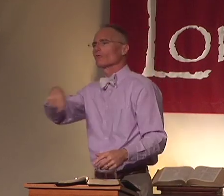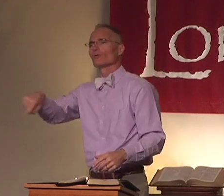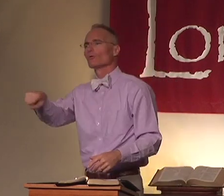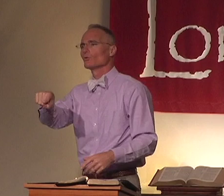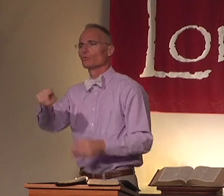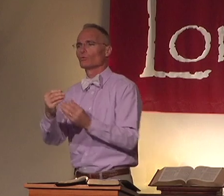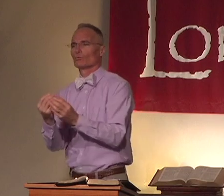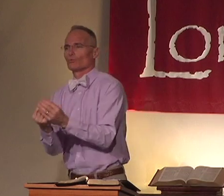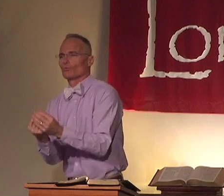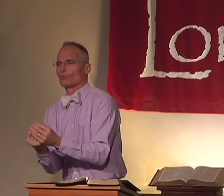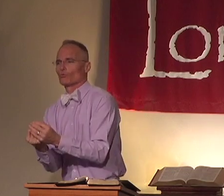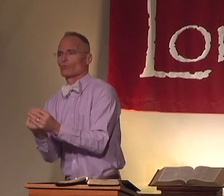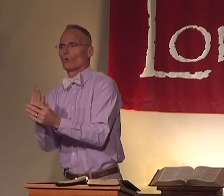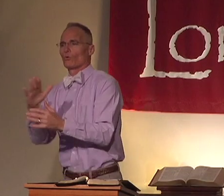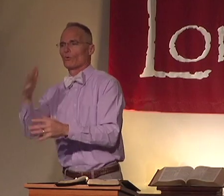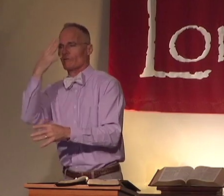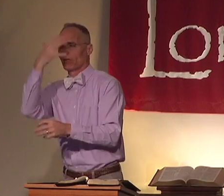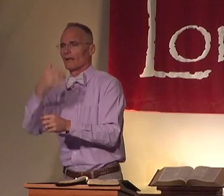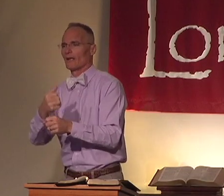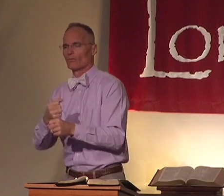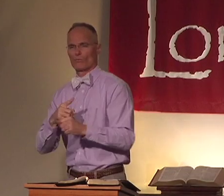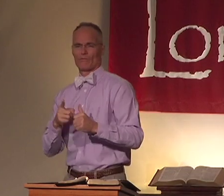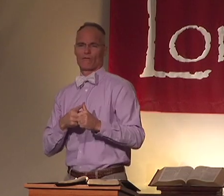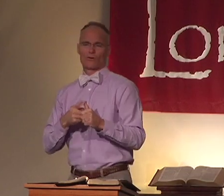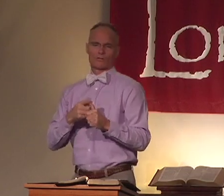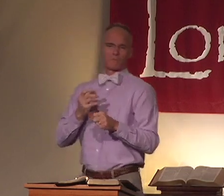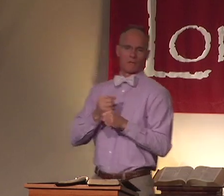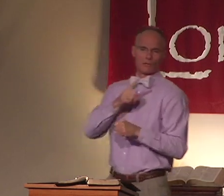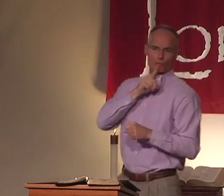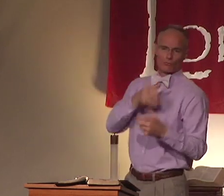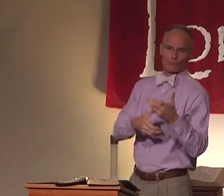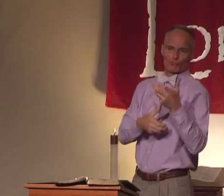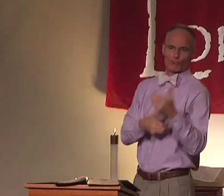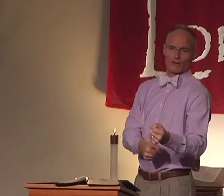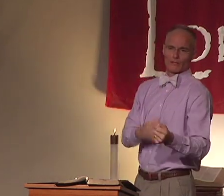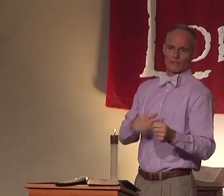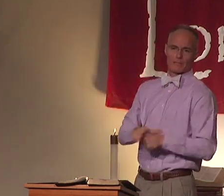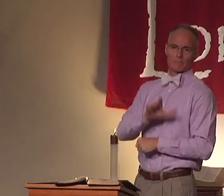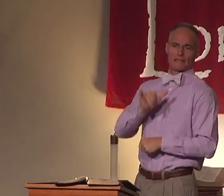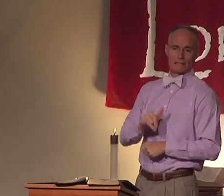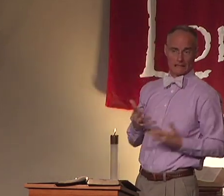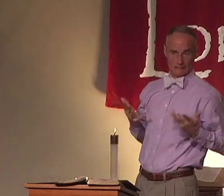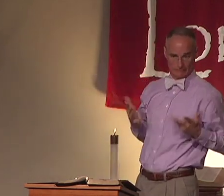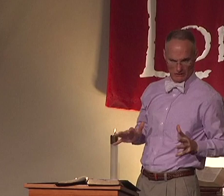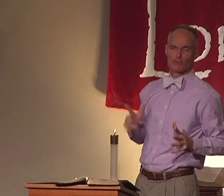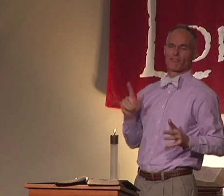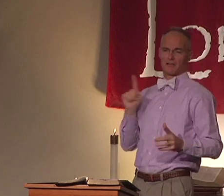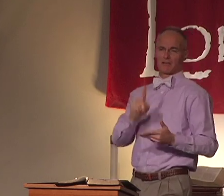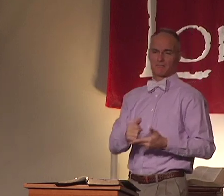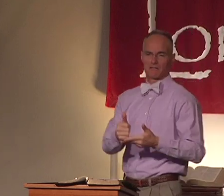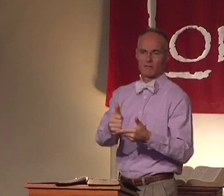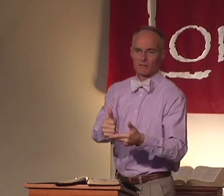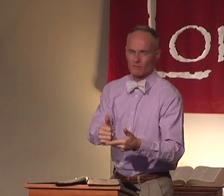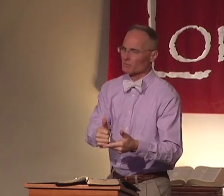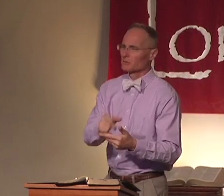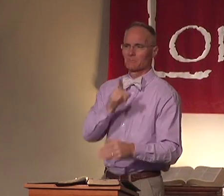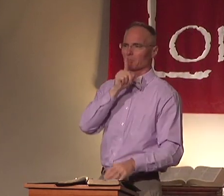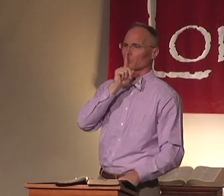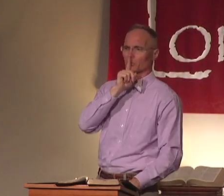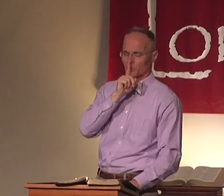He doesn't wait for you to grow your faith. Well, first I want to make sure that he trusts me completely, then I'll go help him out.